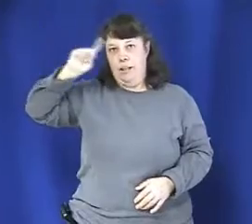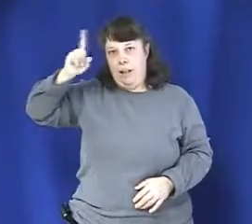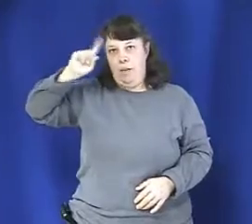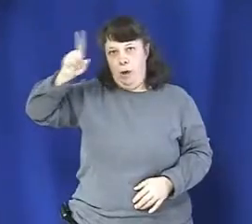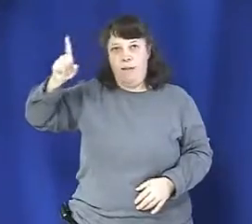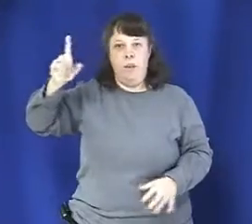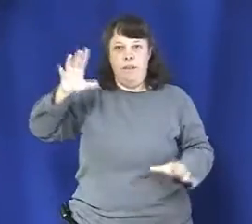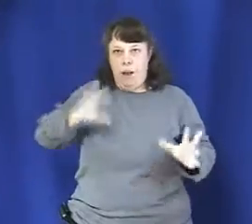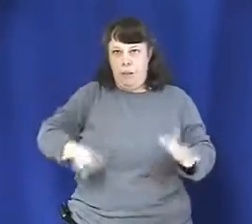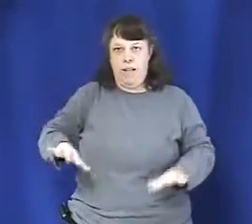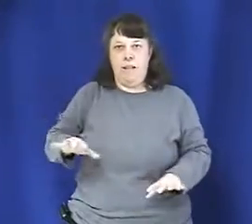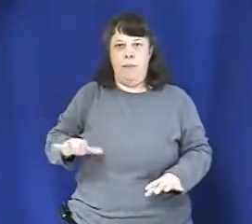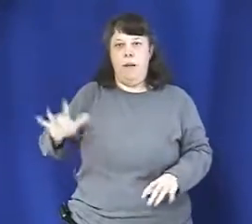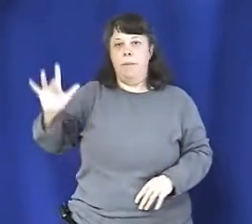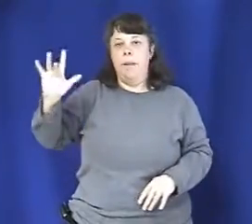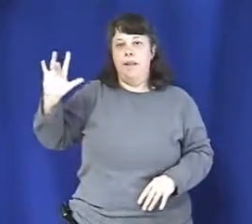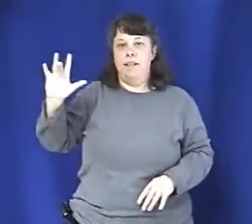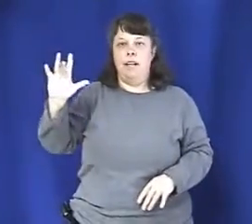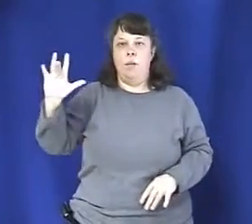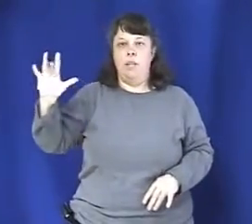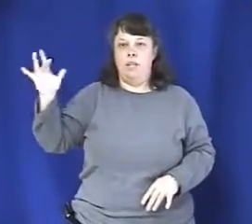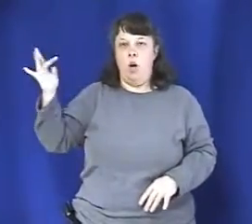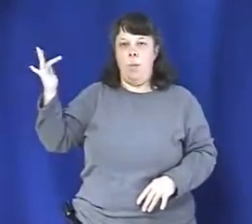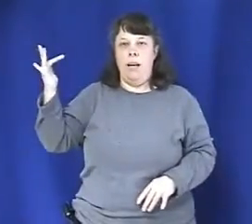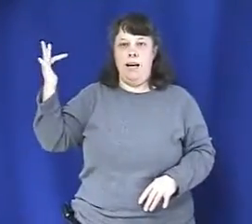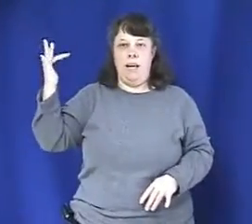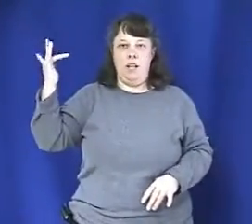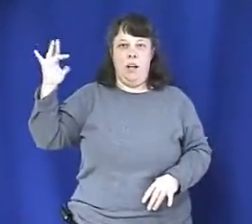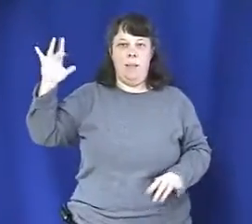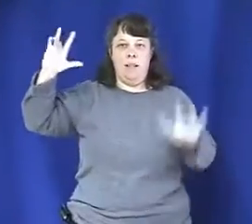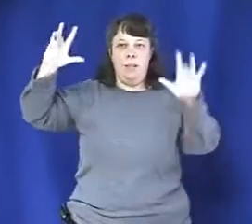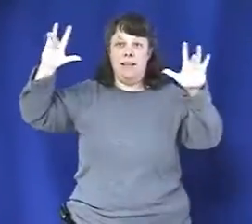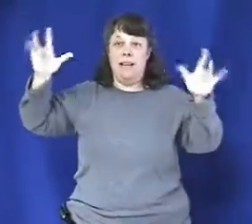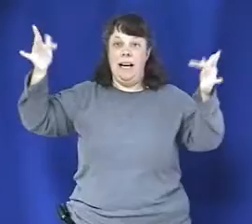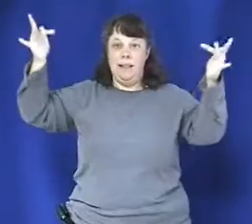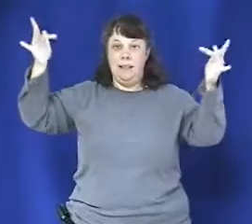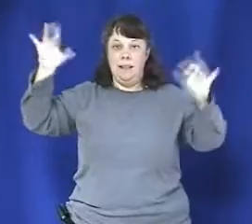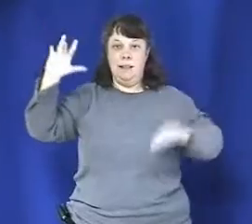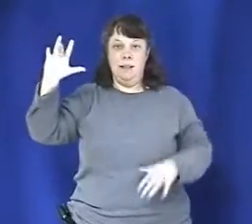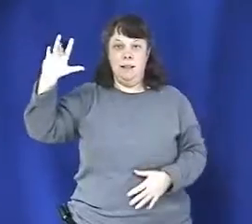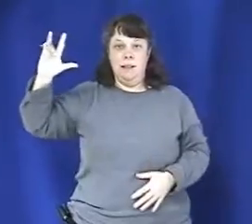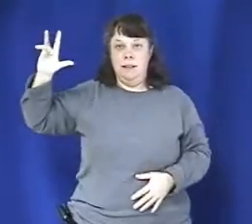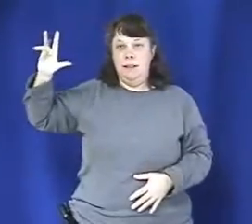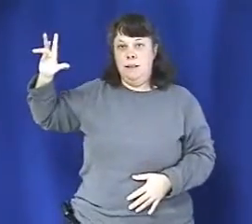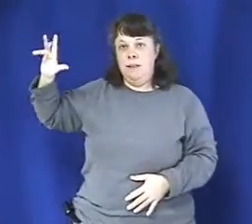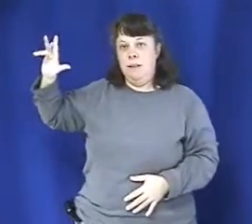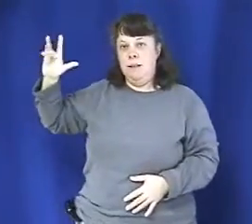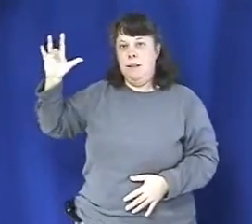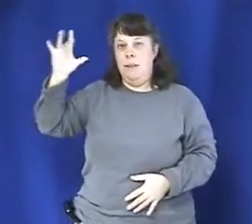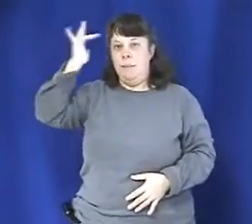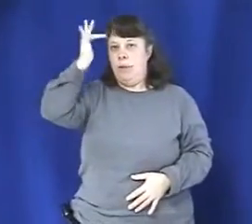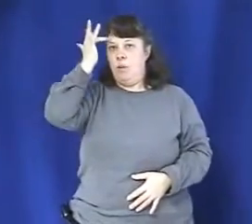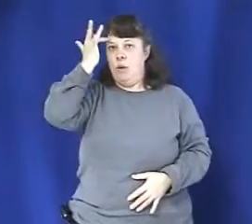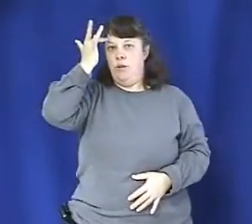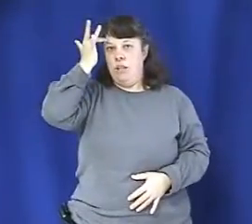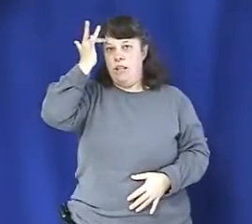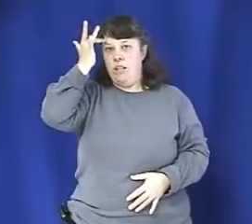Intelligent, clever, bright. They all mean the same thing. The second one is the open 8 hand shape, the same as light. But it's going to touch